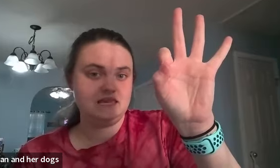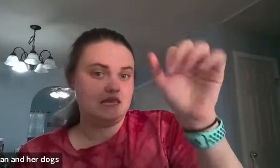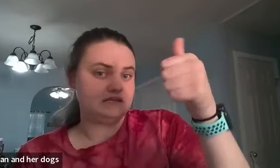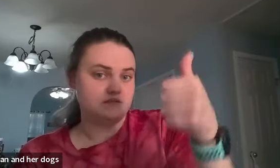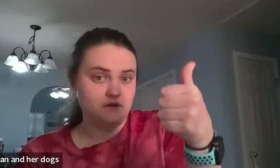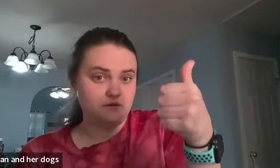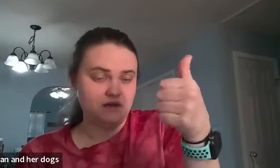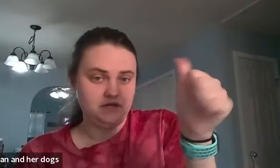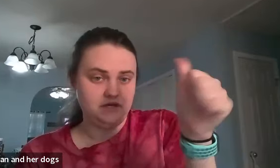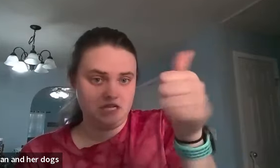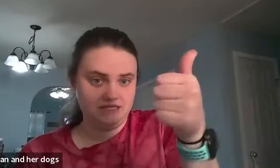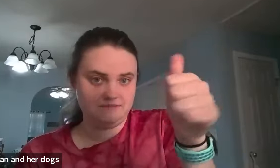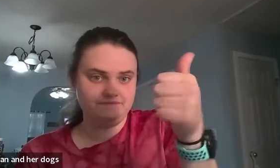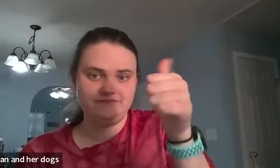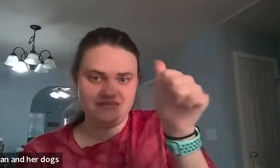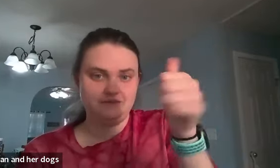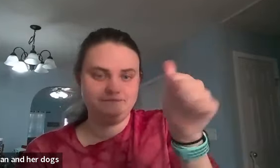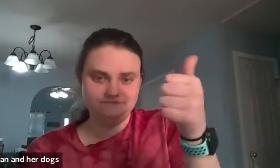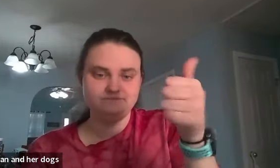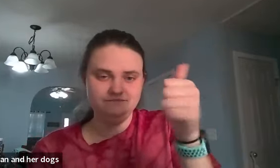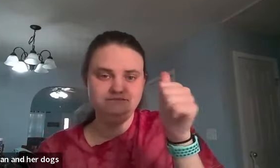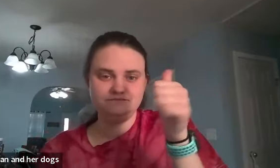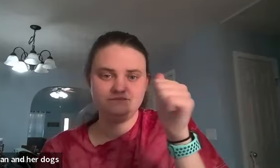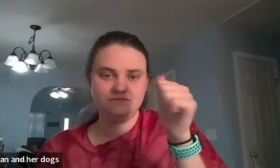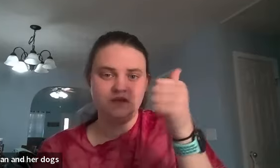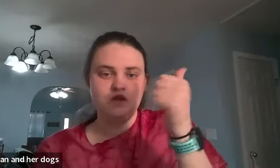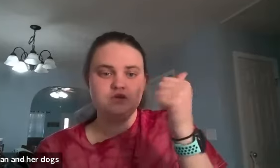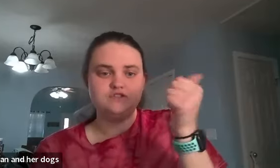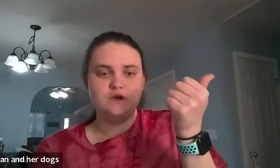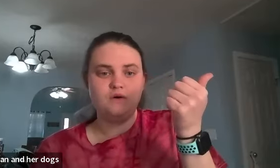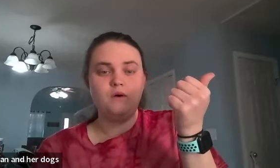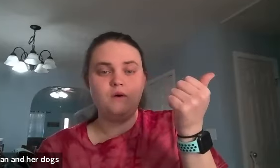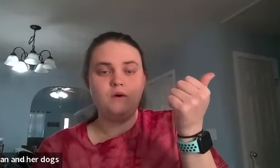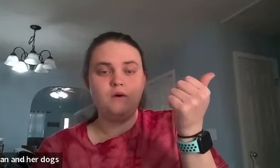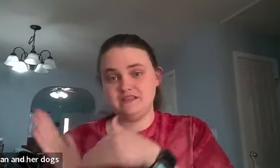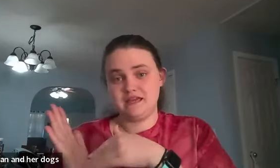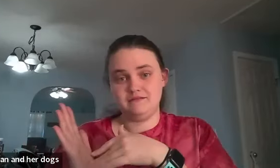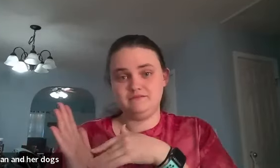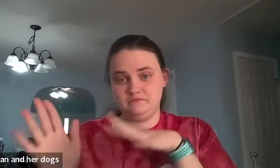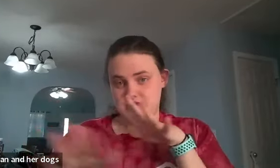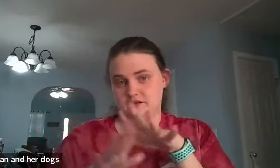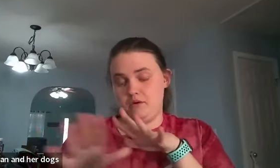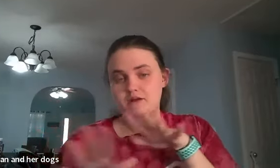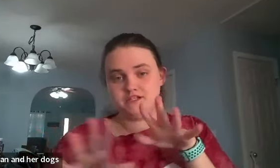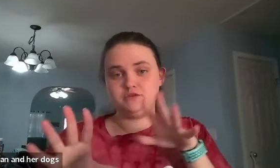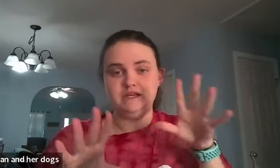10 is a thumbs up and you shake it, 10. So we'll do those again. I wanna make sure we